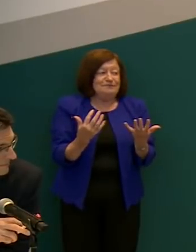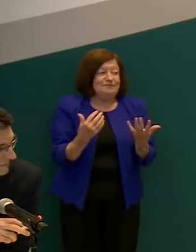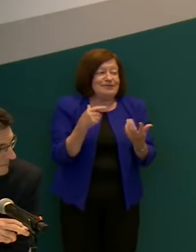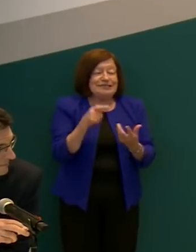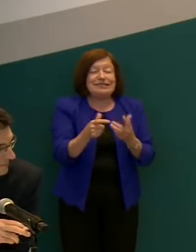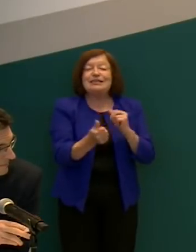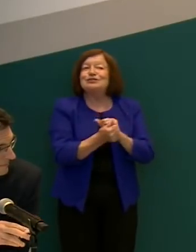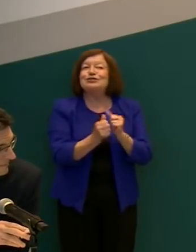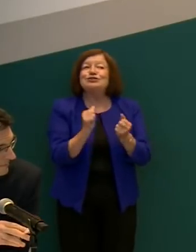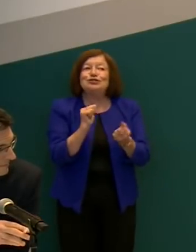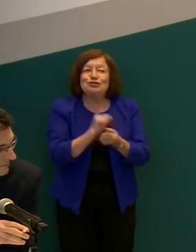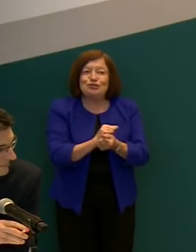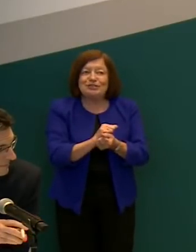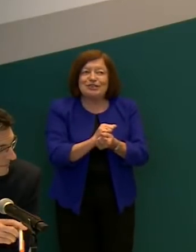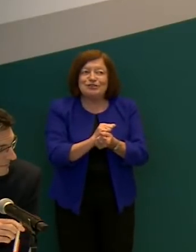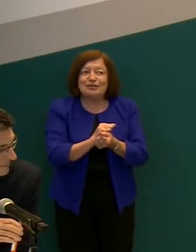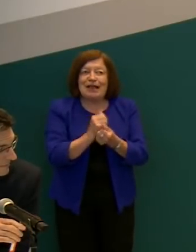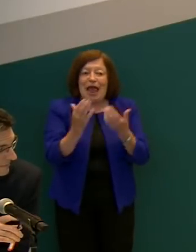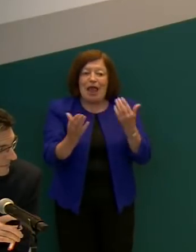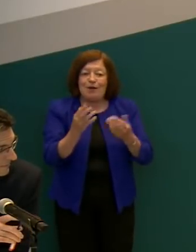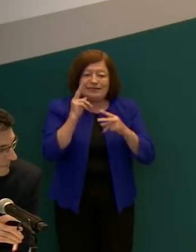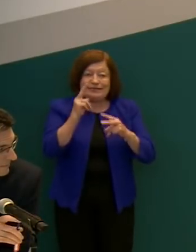a changing picture.